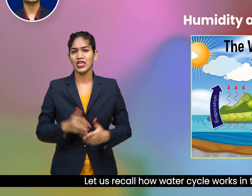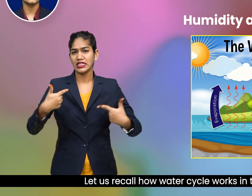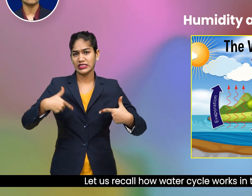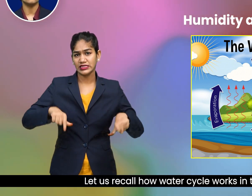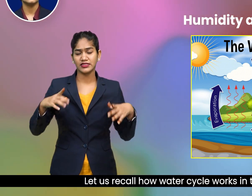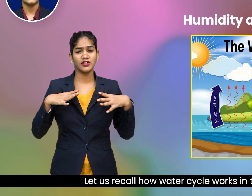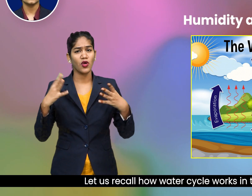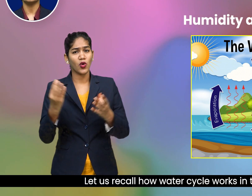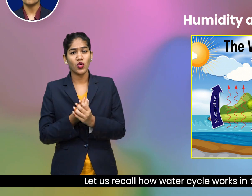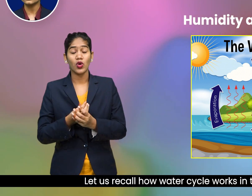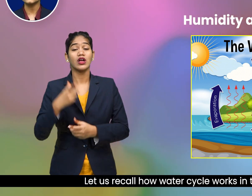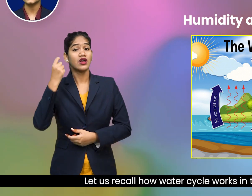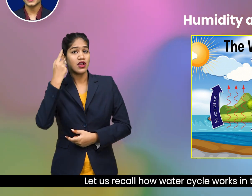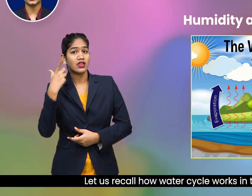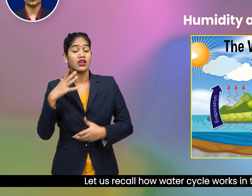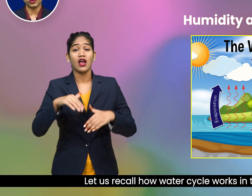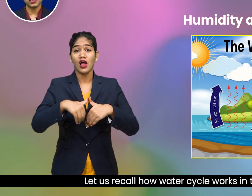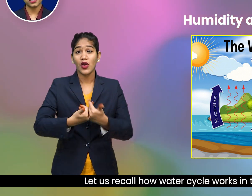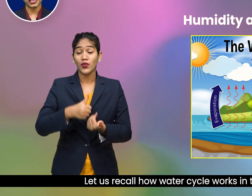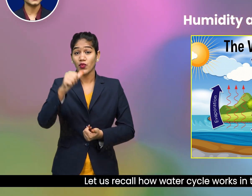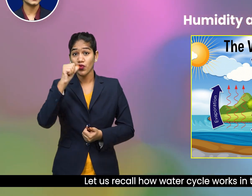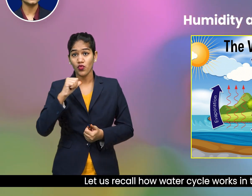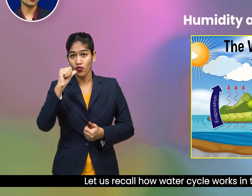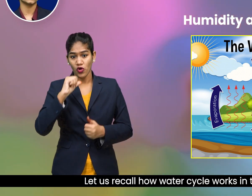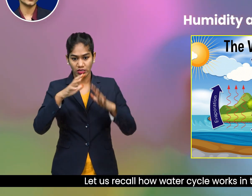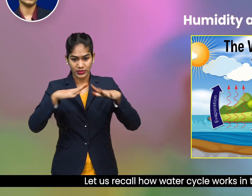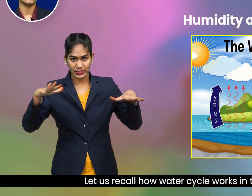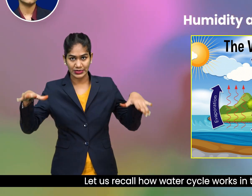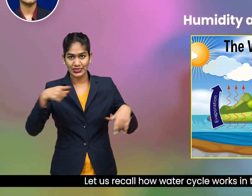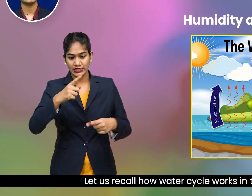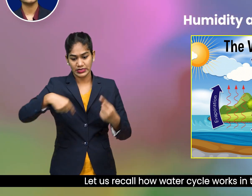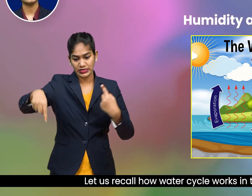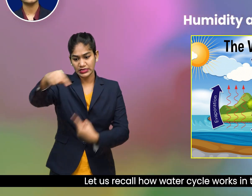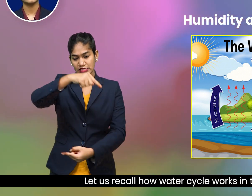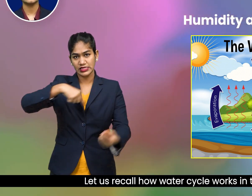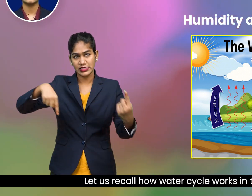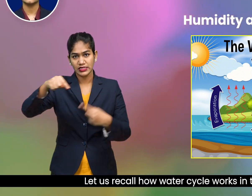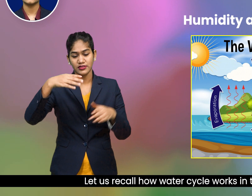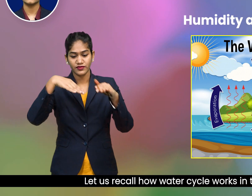Let us recall how water cycle works in the atmosphere.